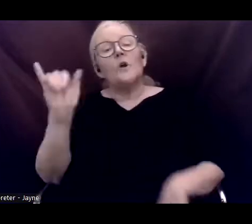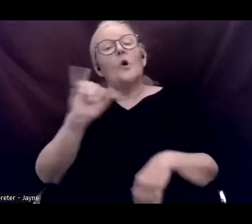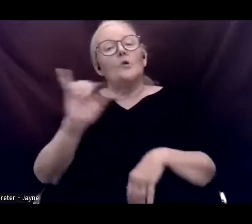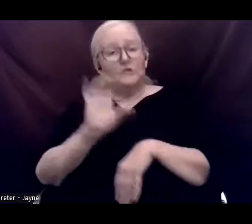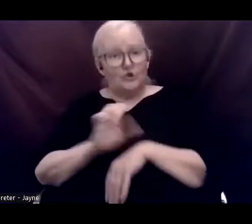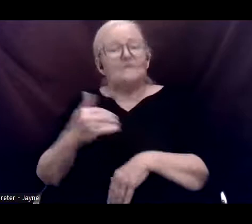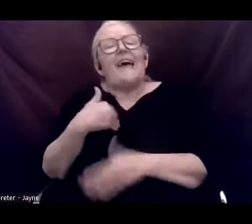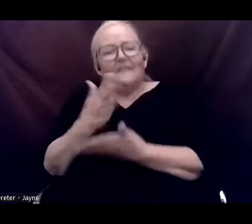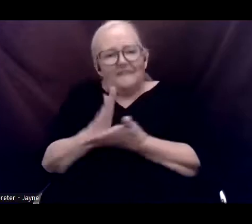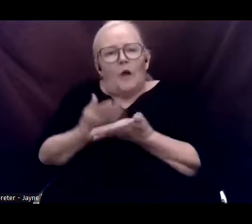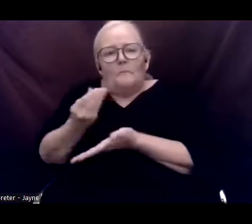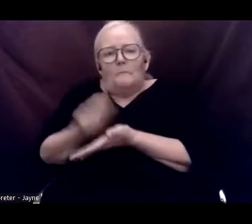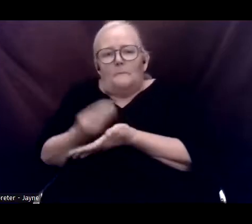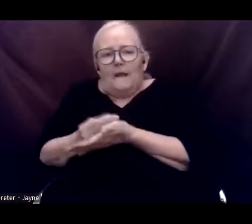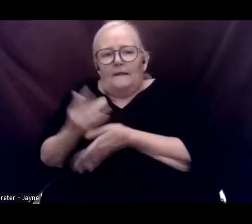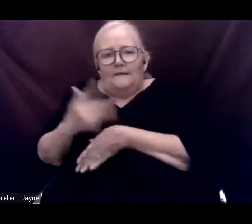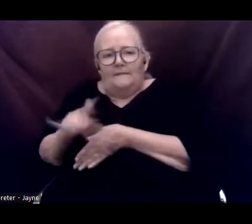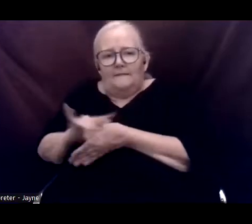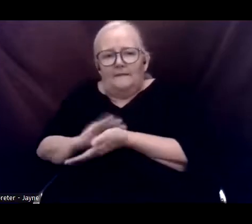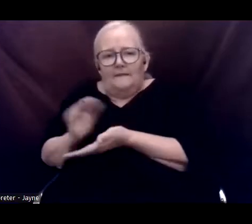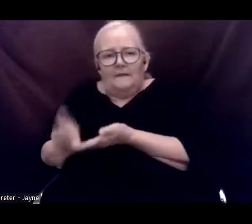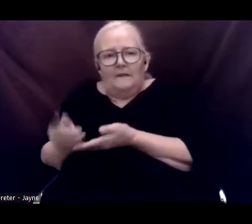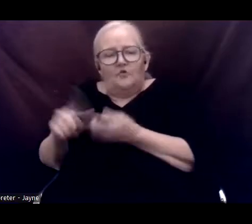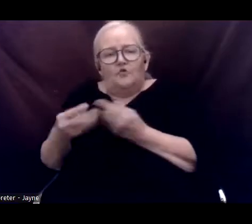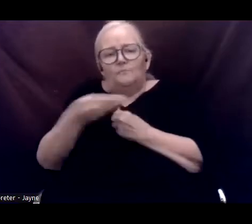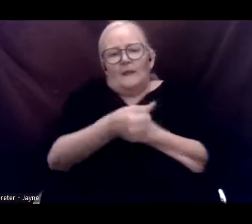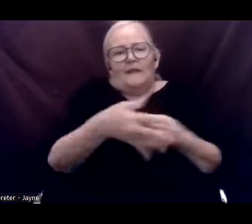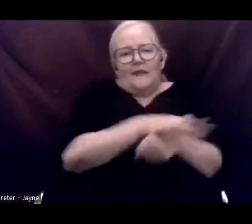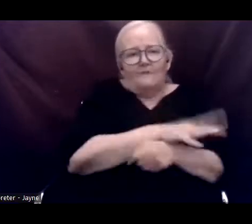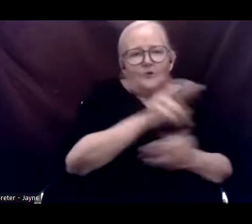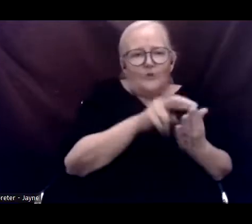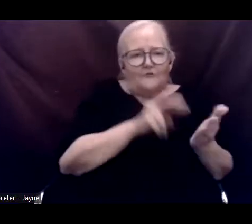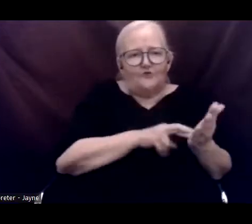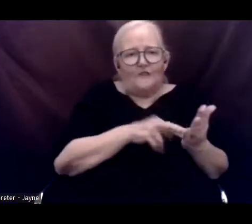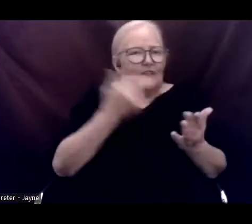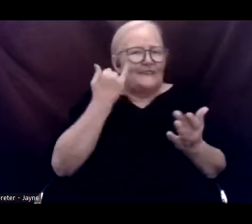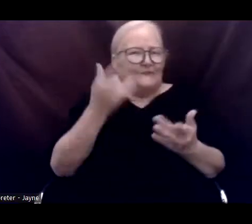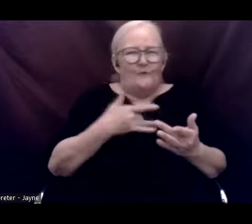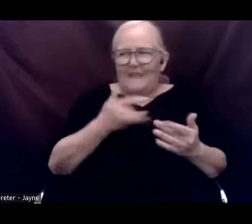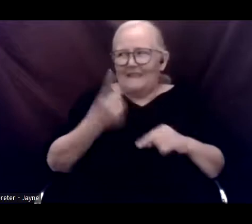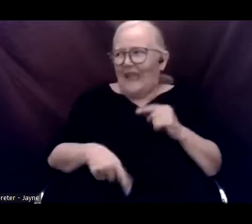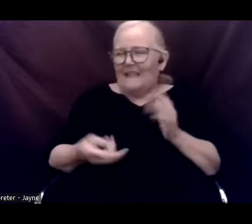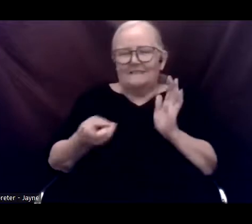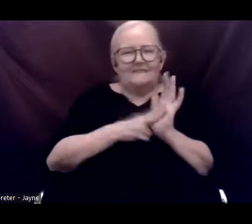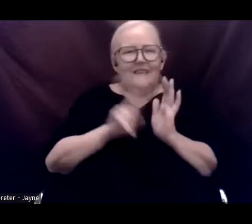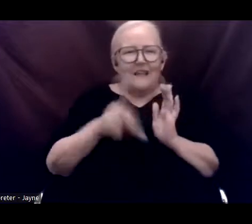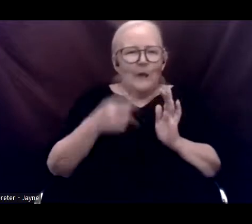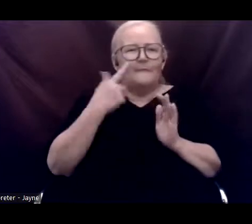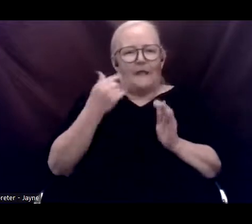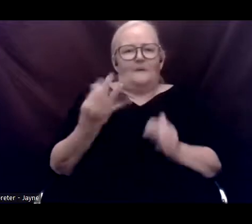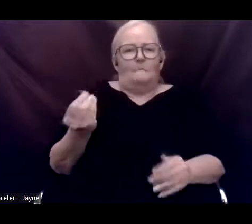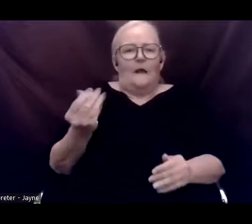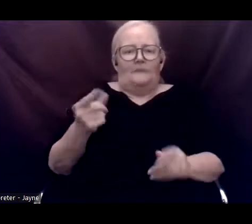financial assistance available to the cost of registration if that's holding you back from signing up. Please reach out to